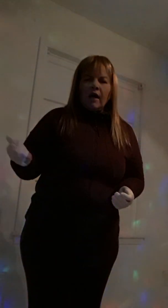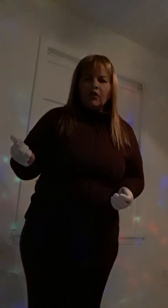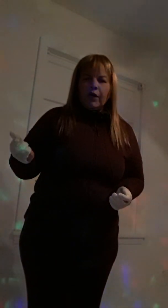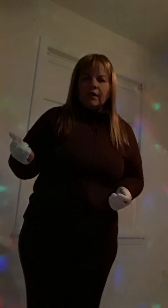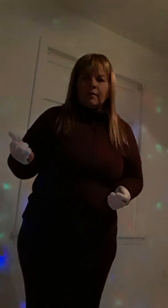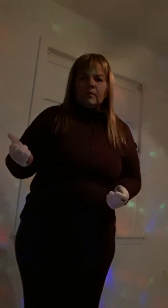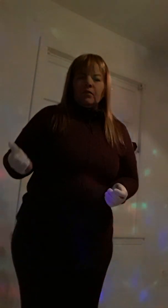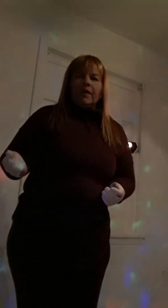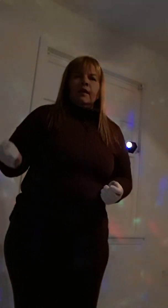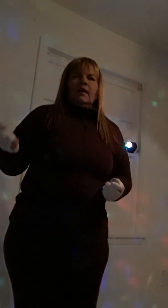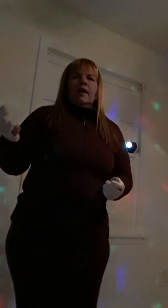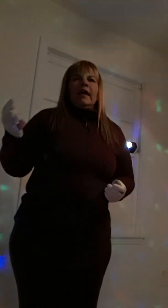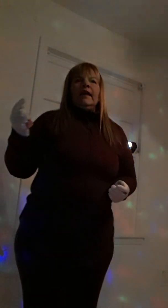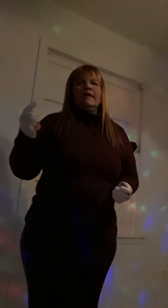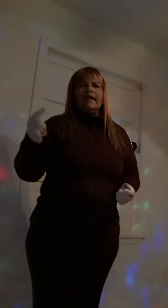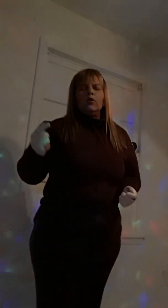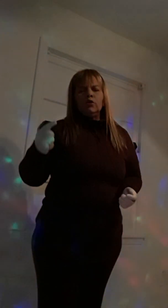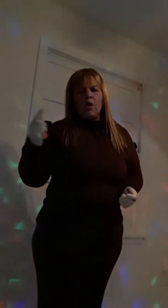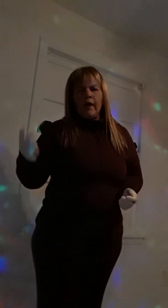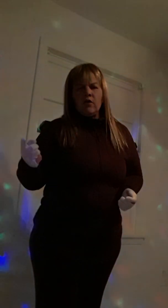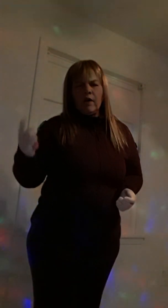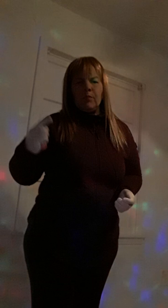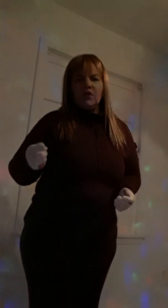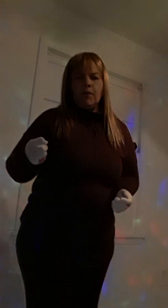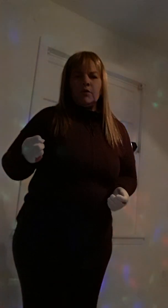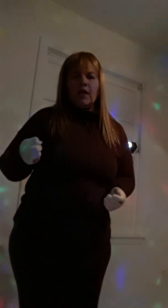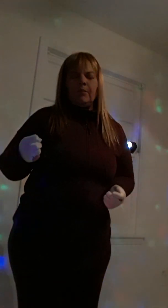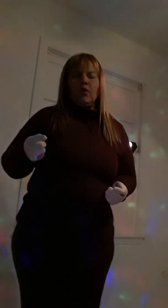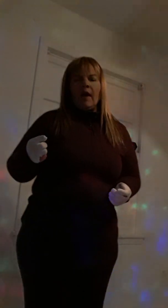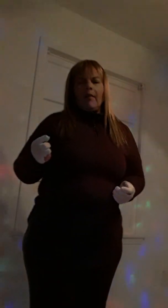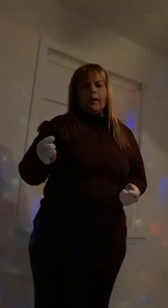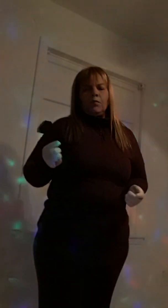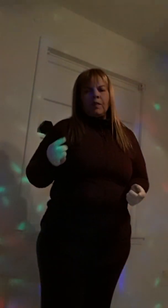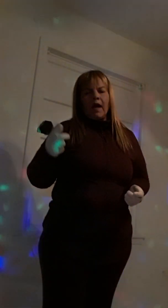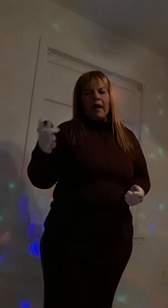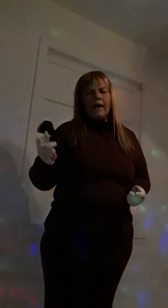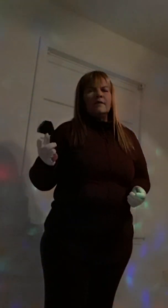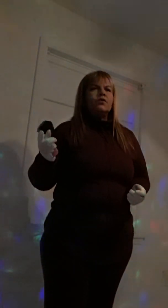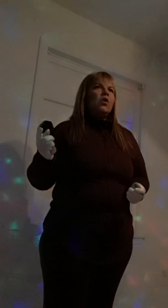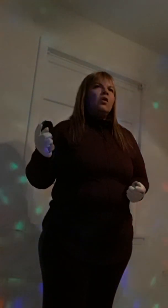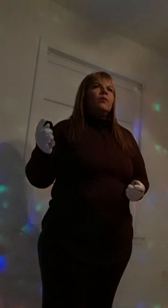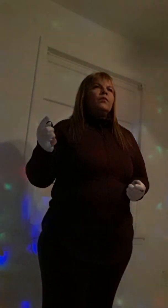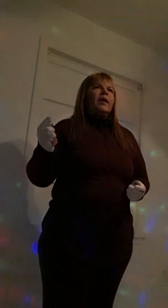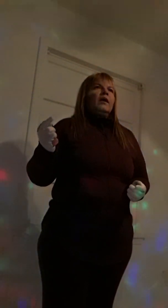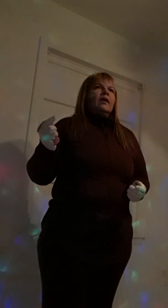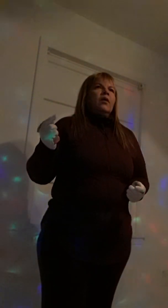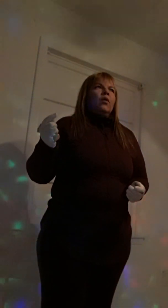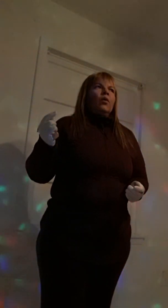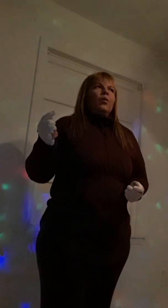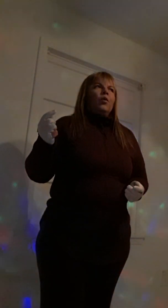1,900,000. En el segundo año que pusimos el programa, alcanzó